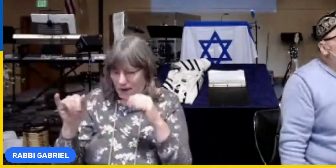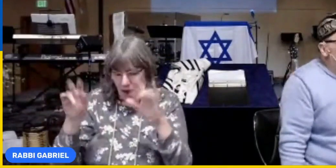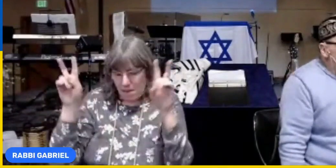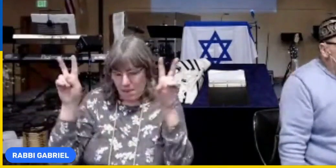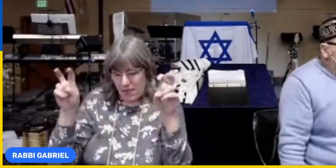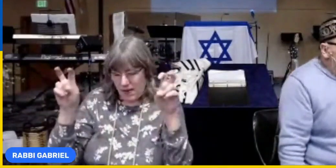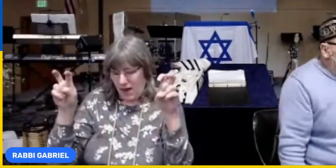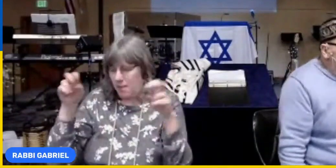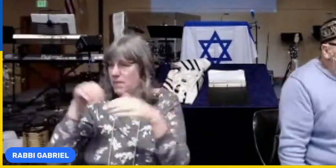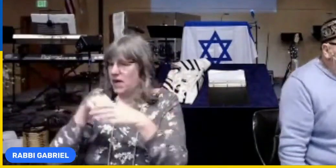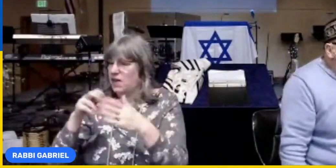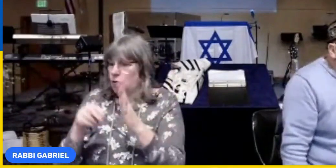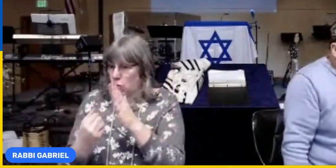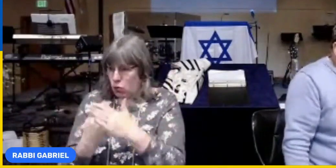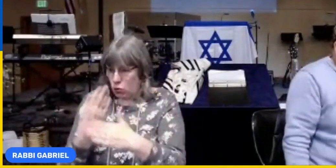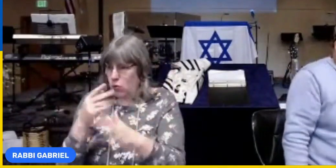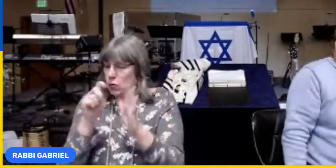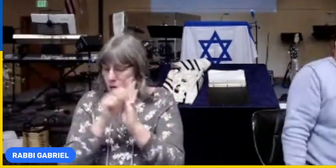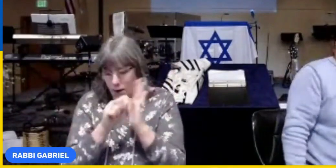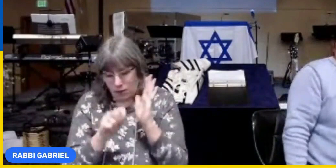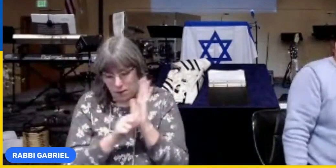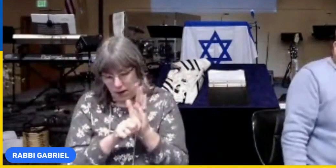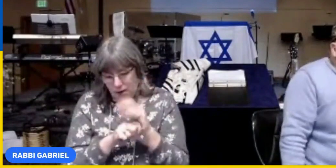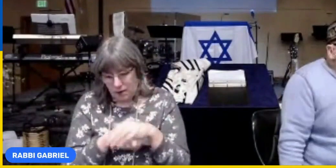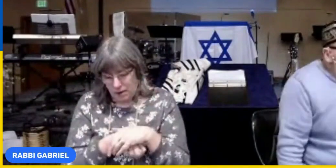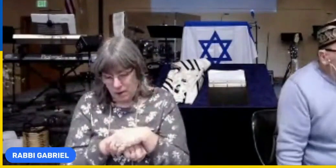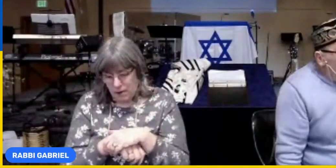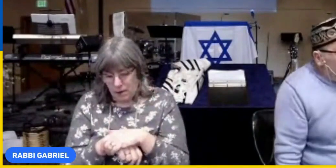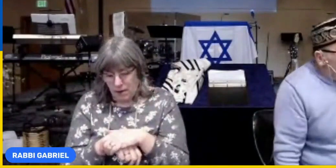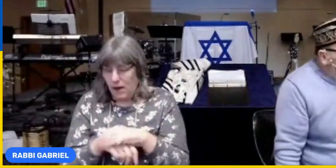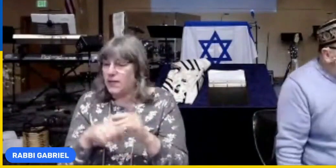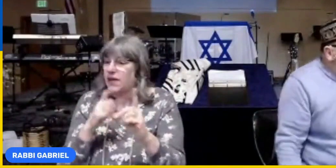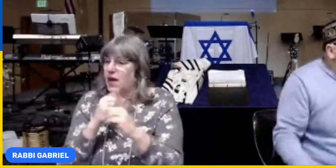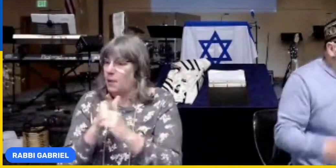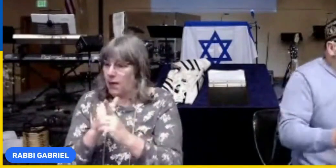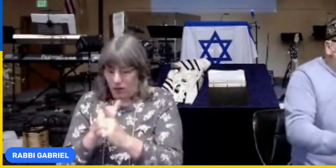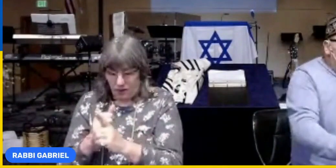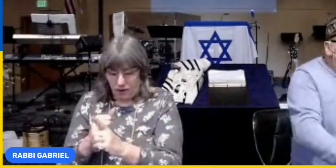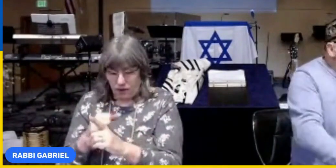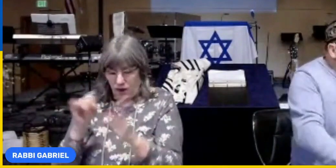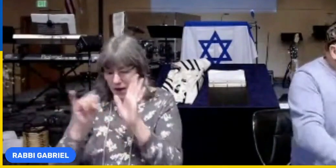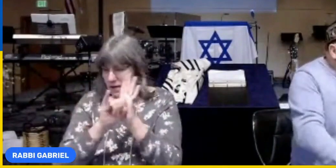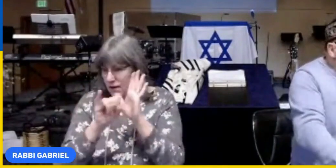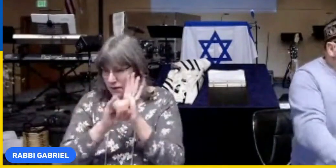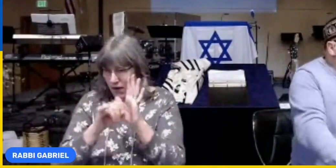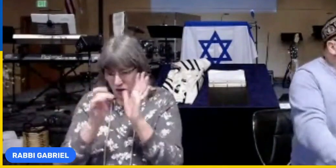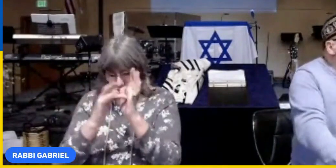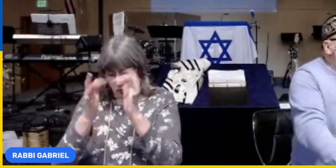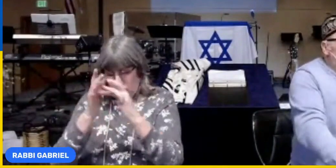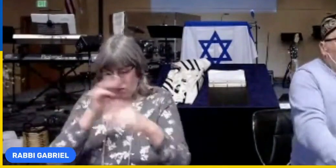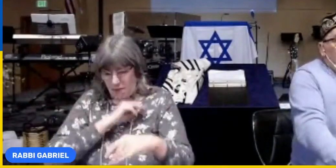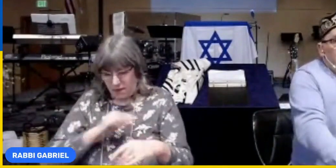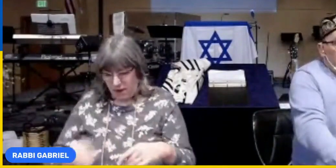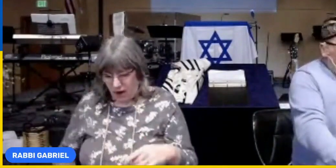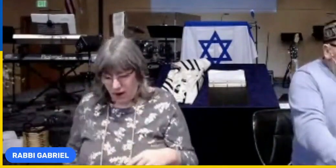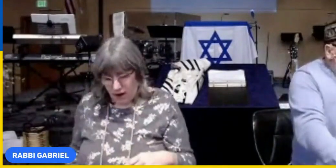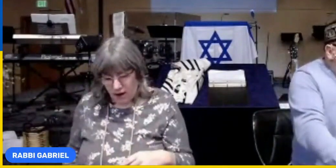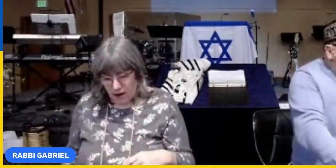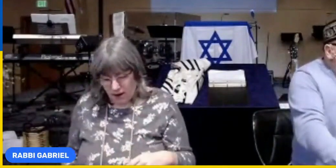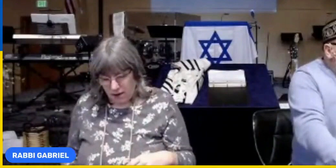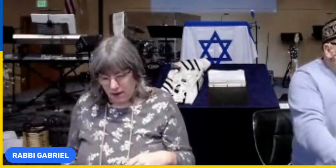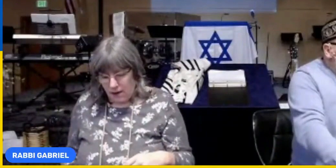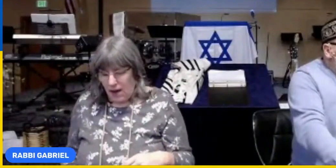identify Yeshua as the Messiah, the Redeemer of Israel, who will gather